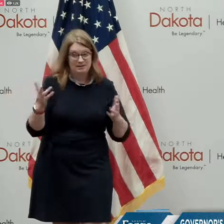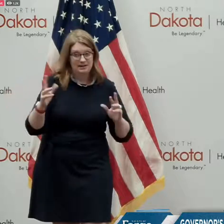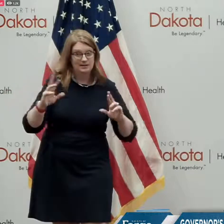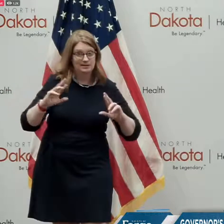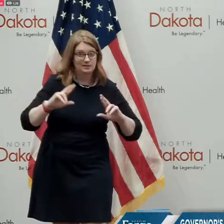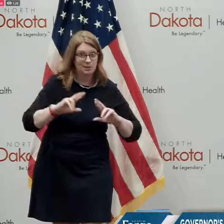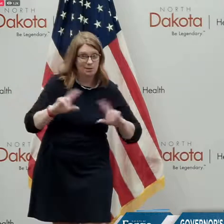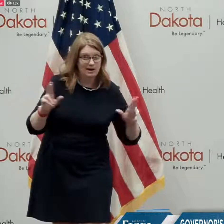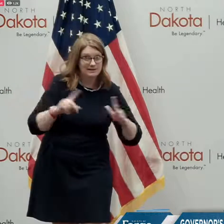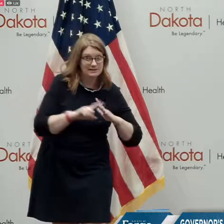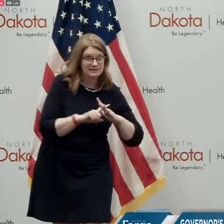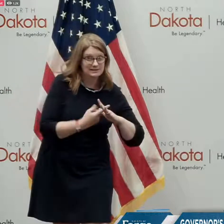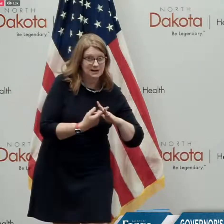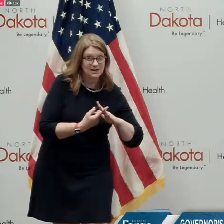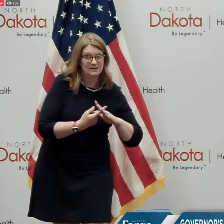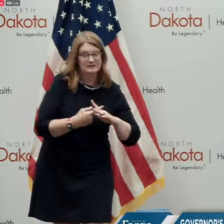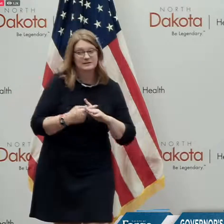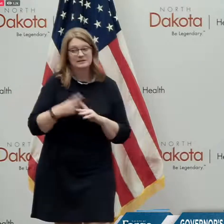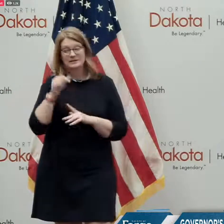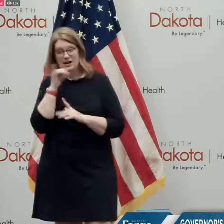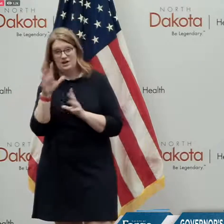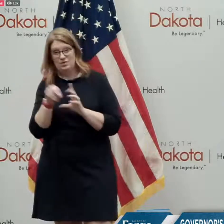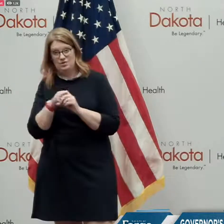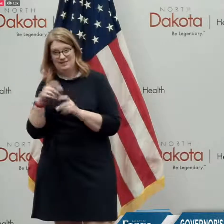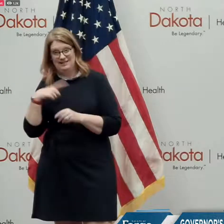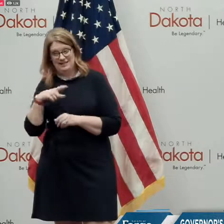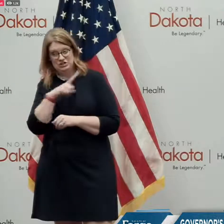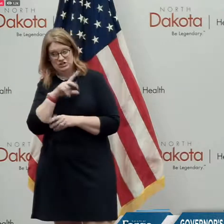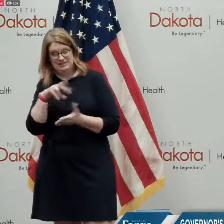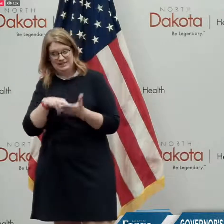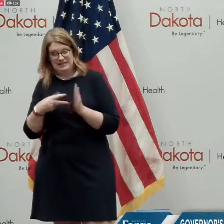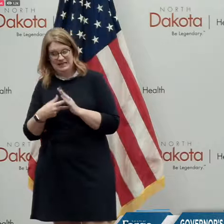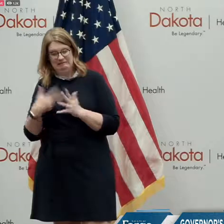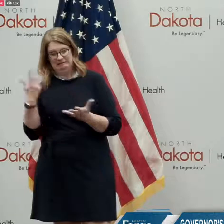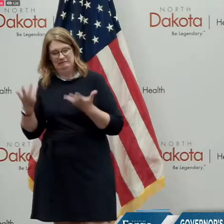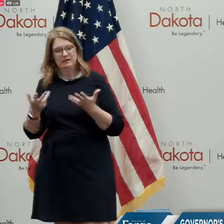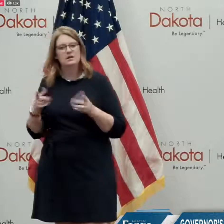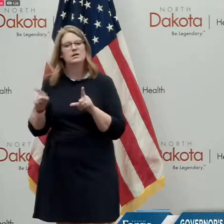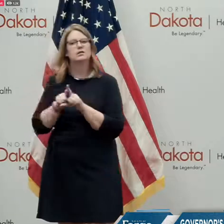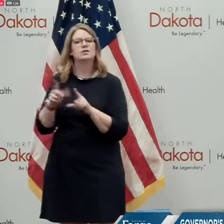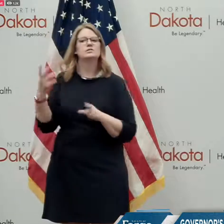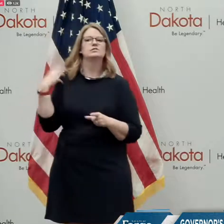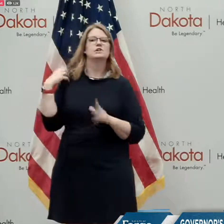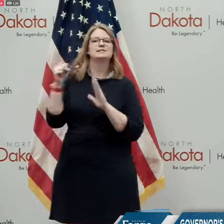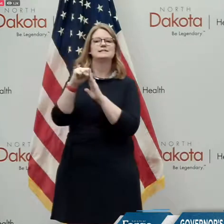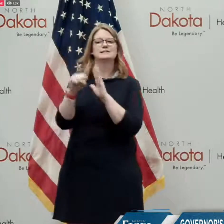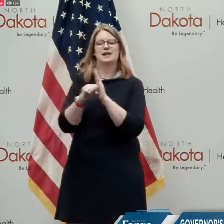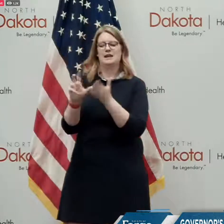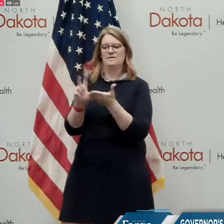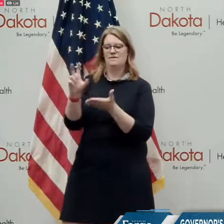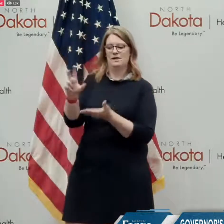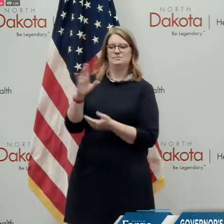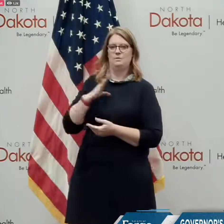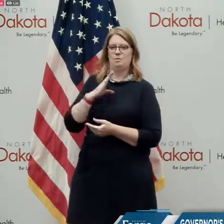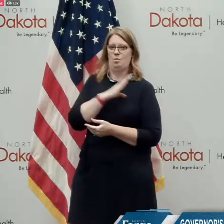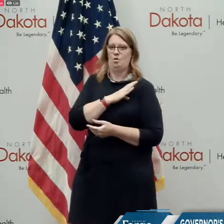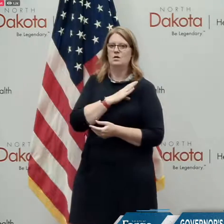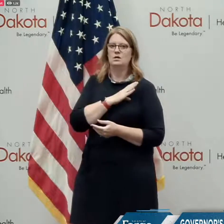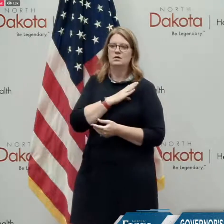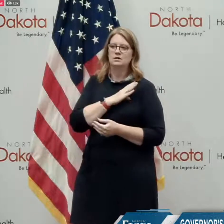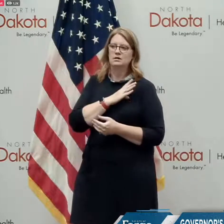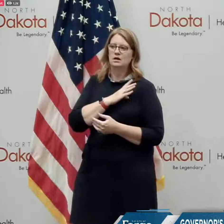are not part of legislative intent. So balancing all that, and of course he also chairs the State Investment Board, which has continued to